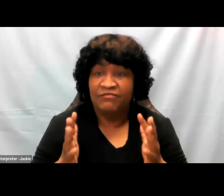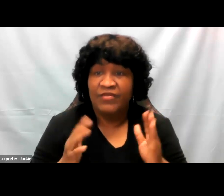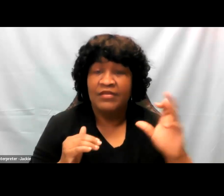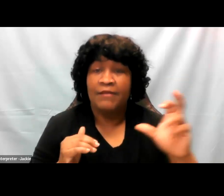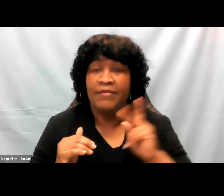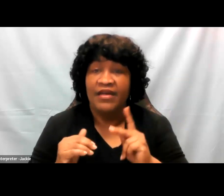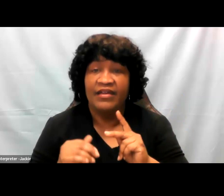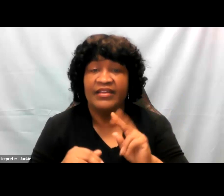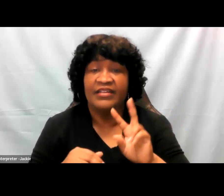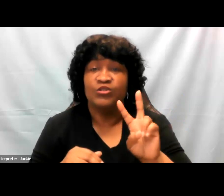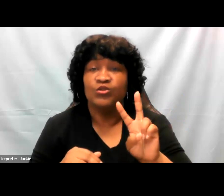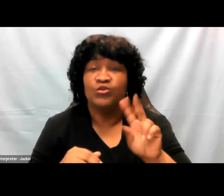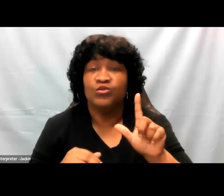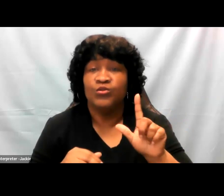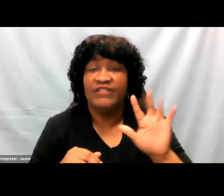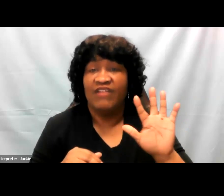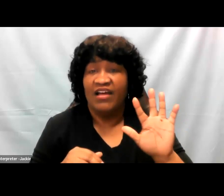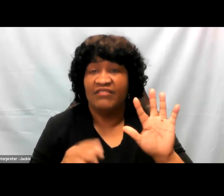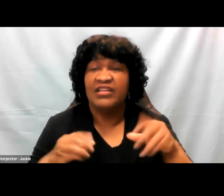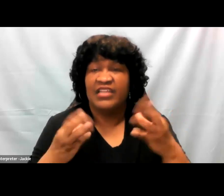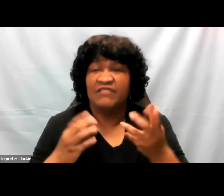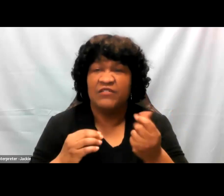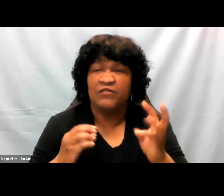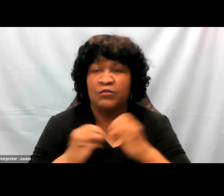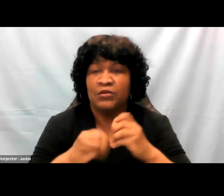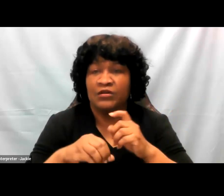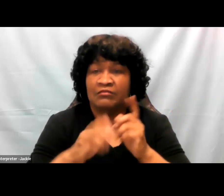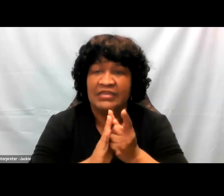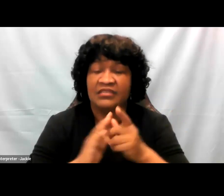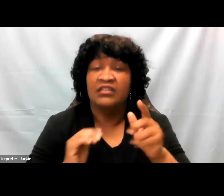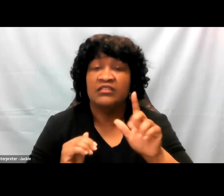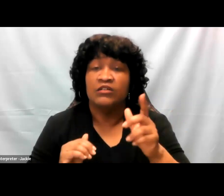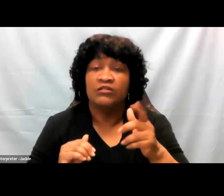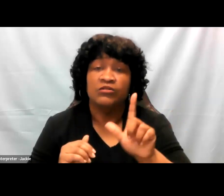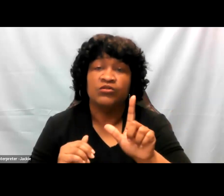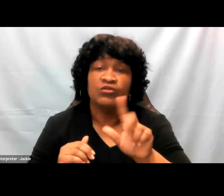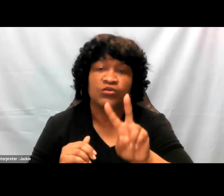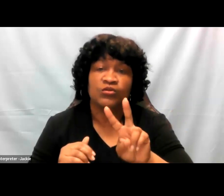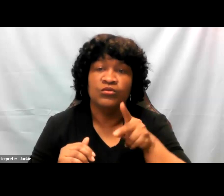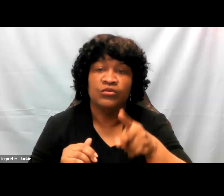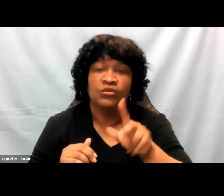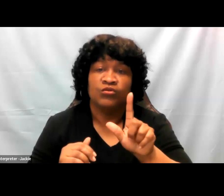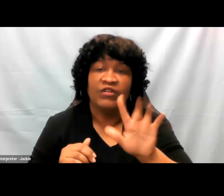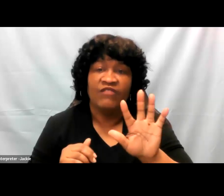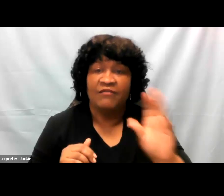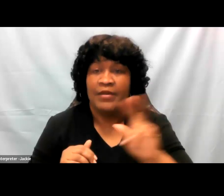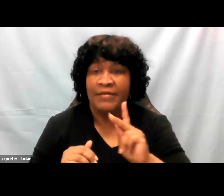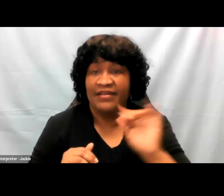Let's be back on screen at 2:25. That gives you a little bonus time, and then we'll go into the legislative wrap up. Thanks, everyone.